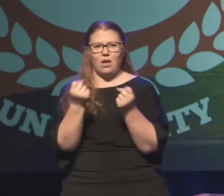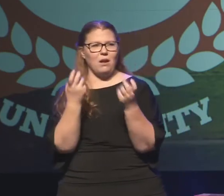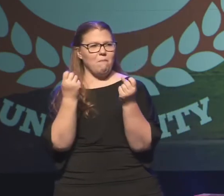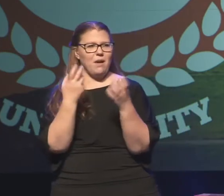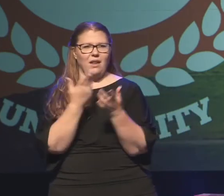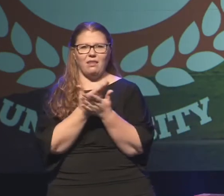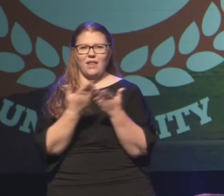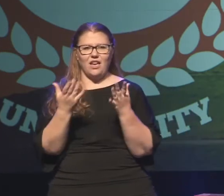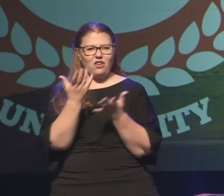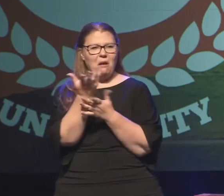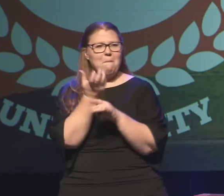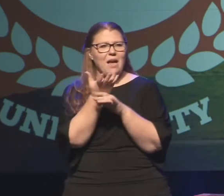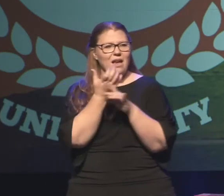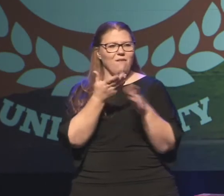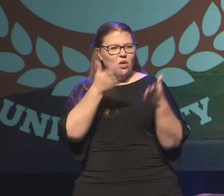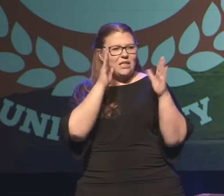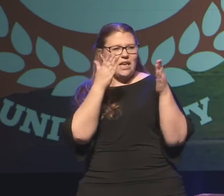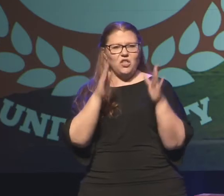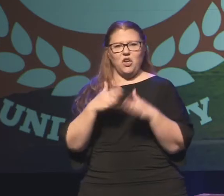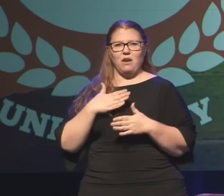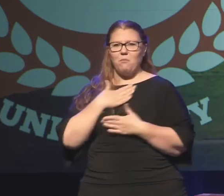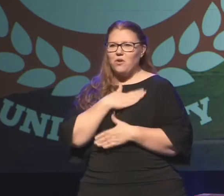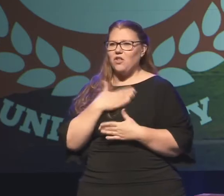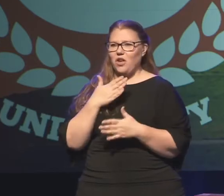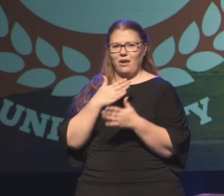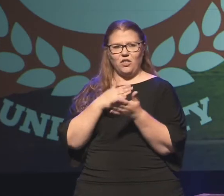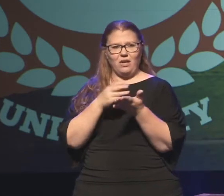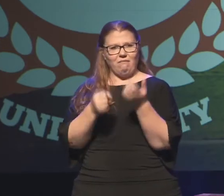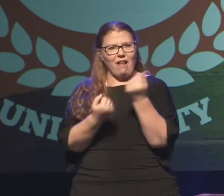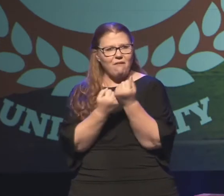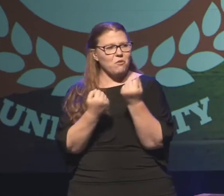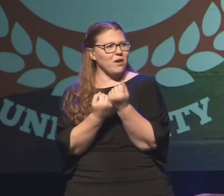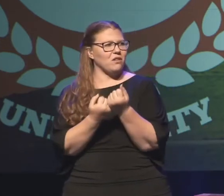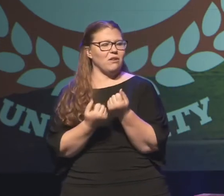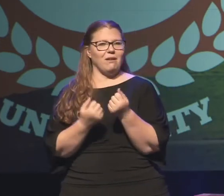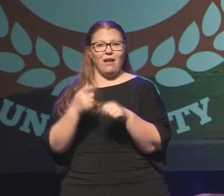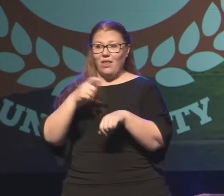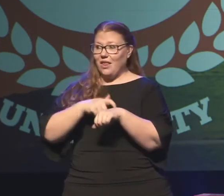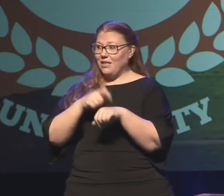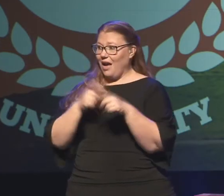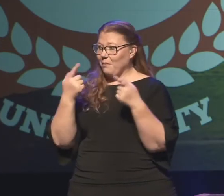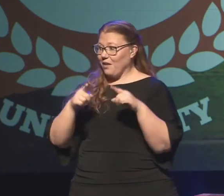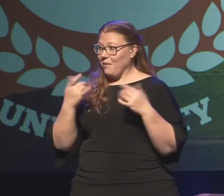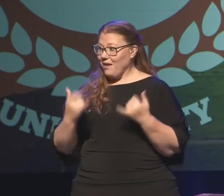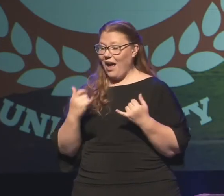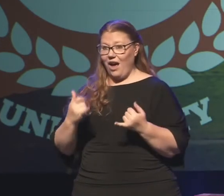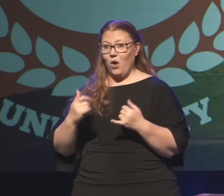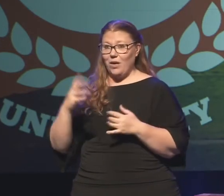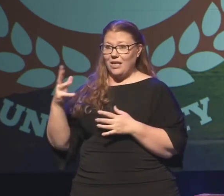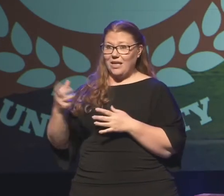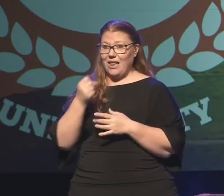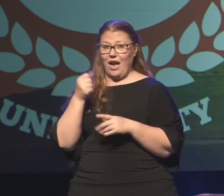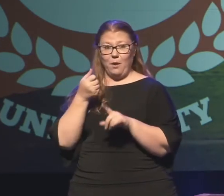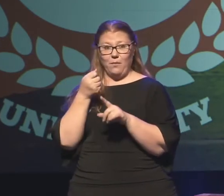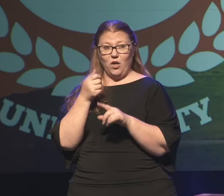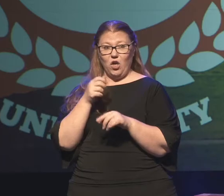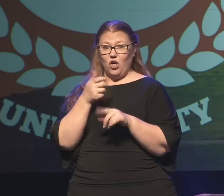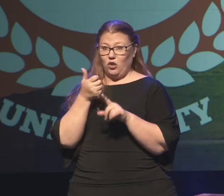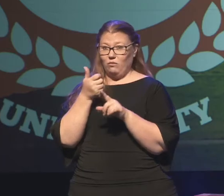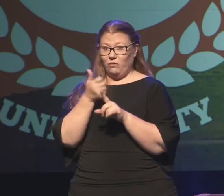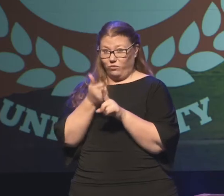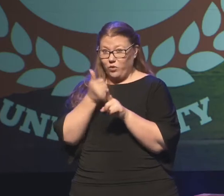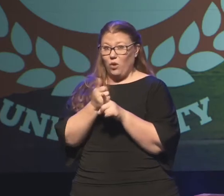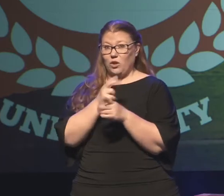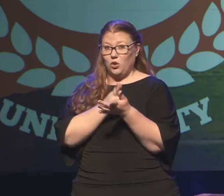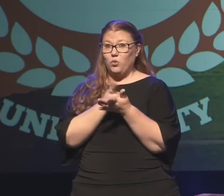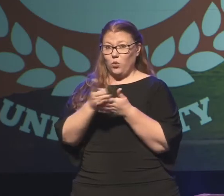been begging for attention, appreciation, and affirmation right and left. The time has come to claim your true vocation, to be a father who can welcome